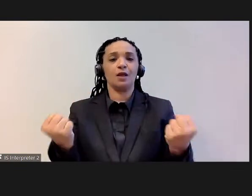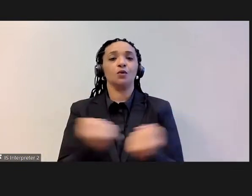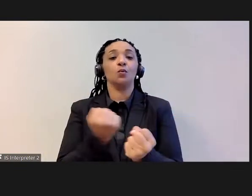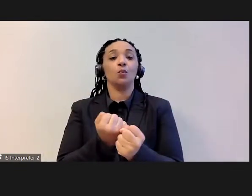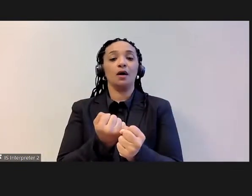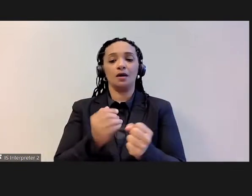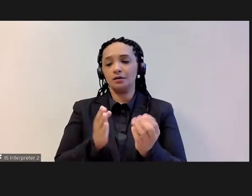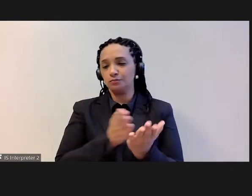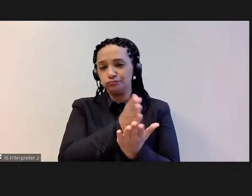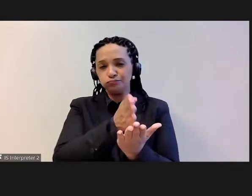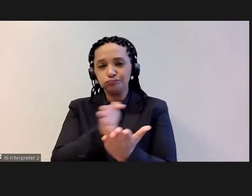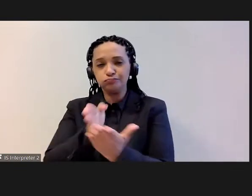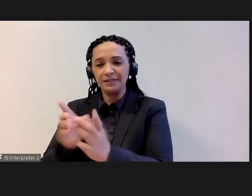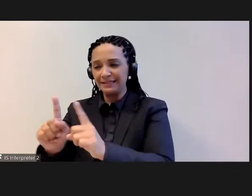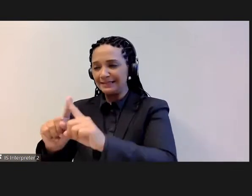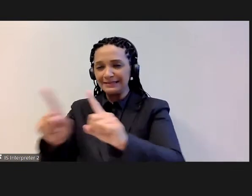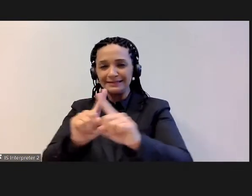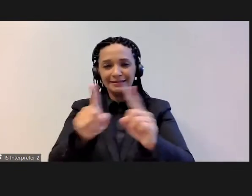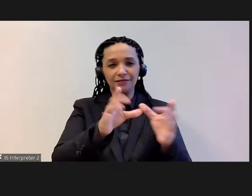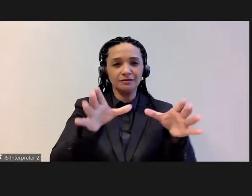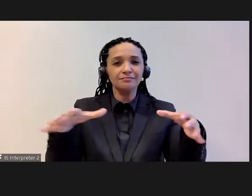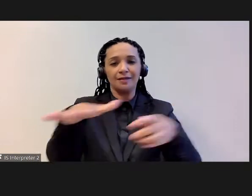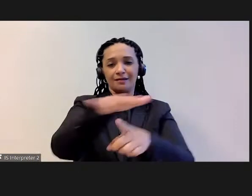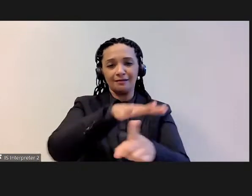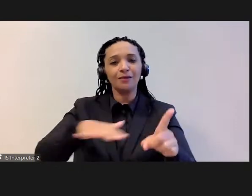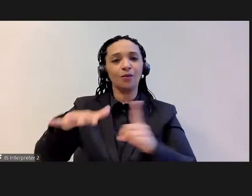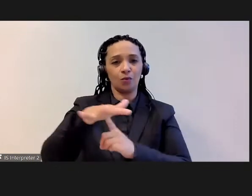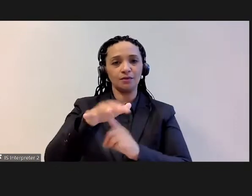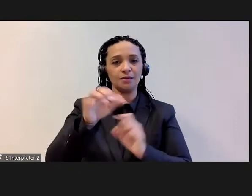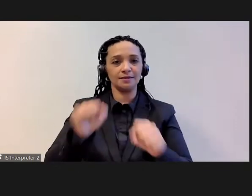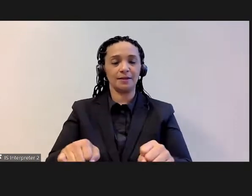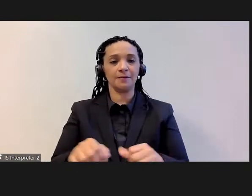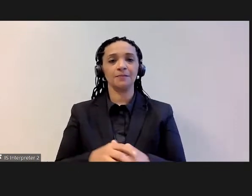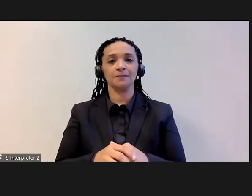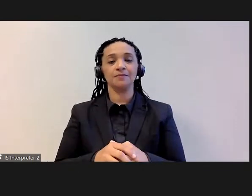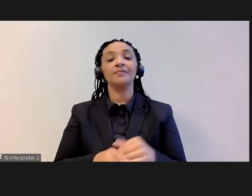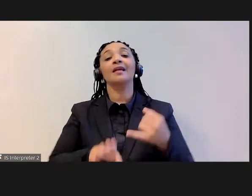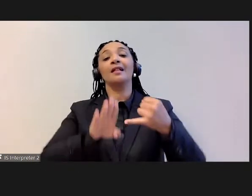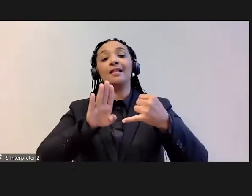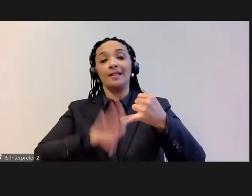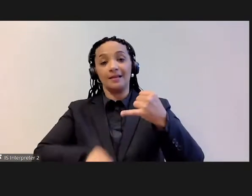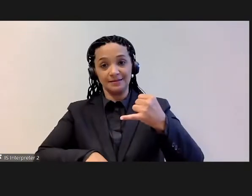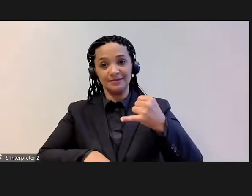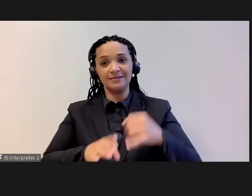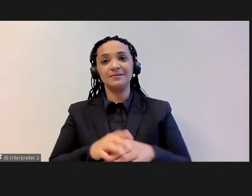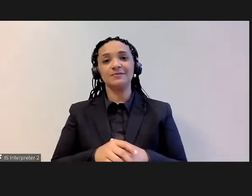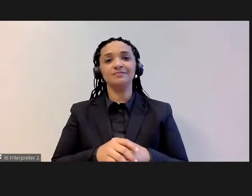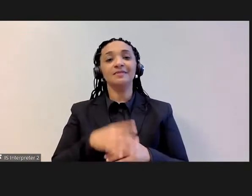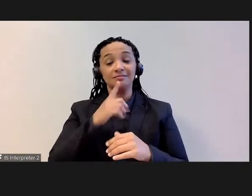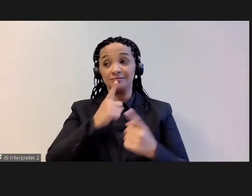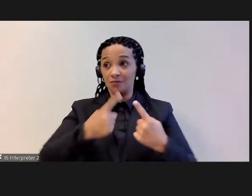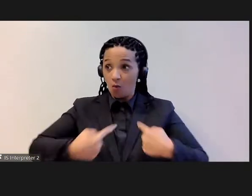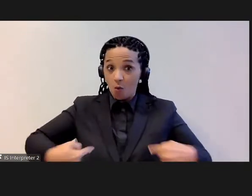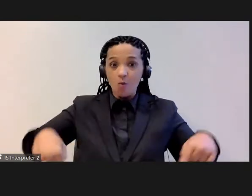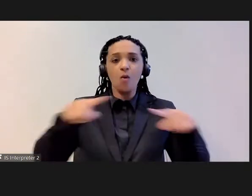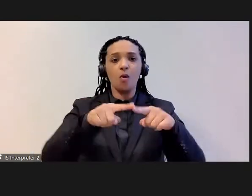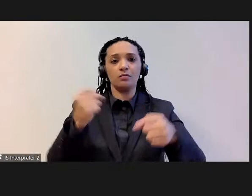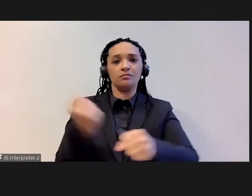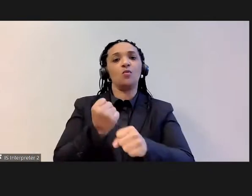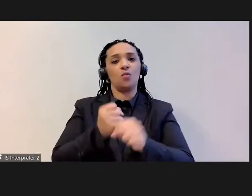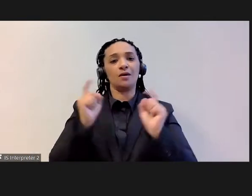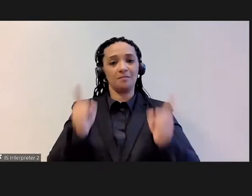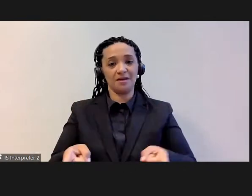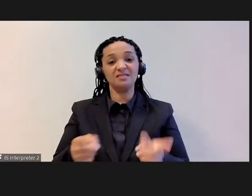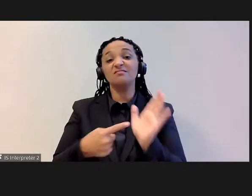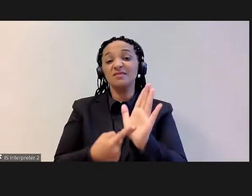the humanitarian development peace context. And lastly, that it takes all of us. So the African